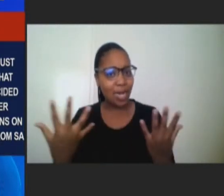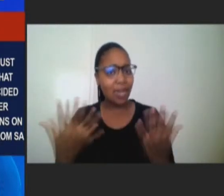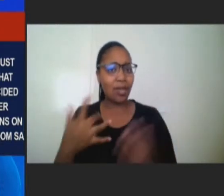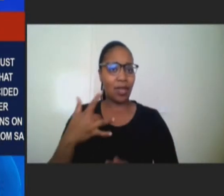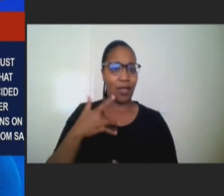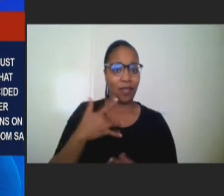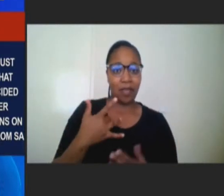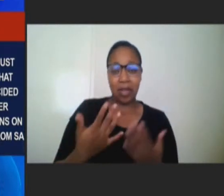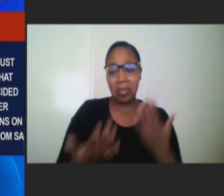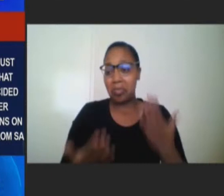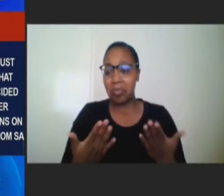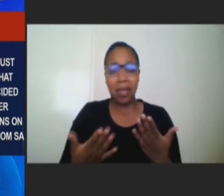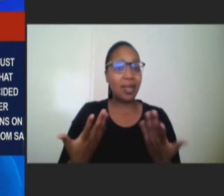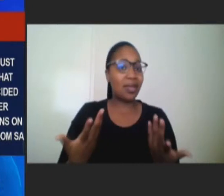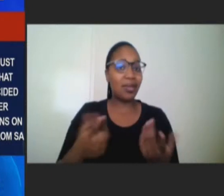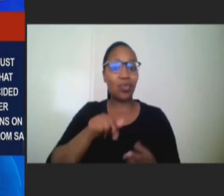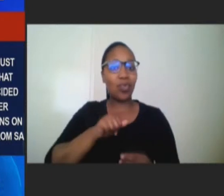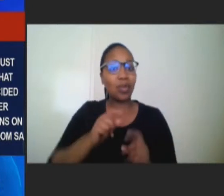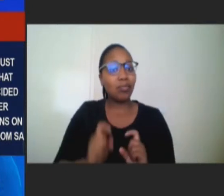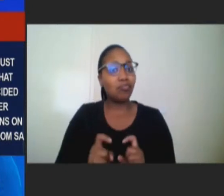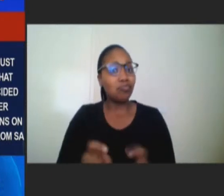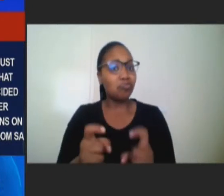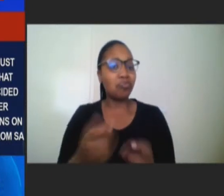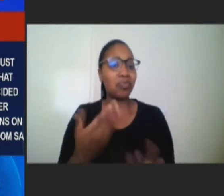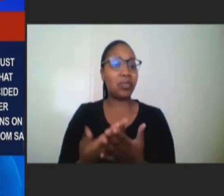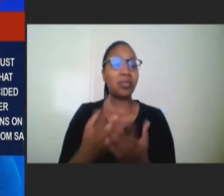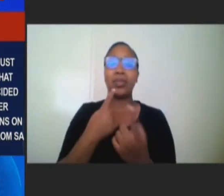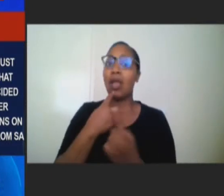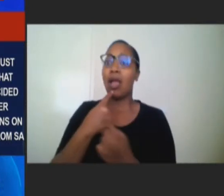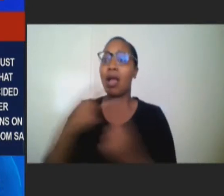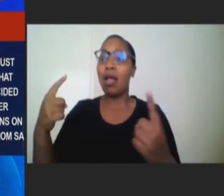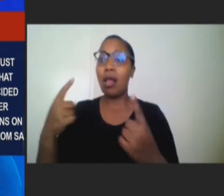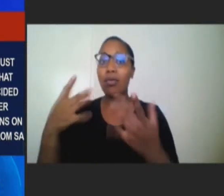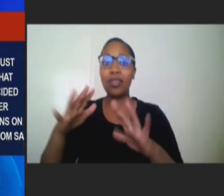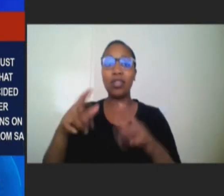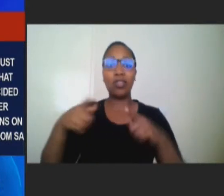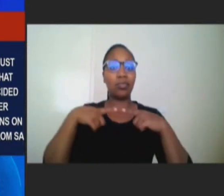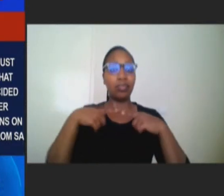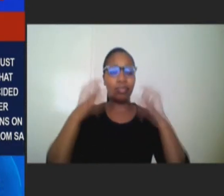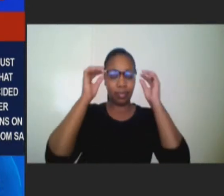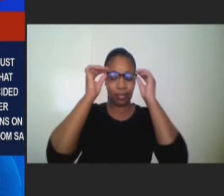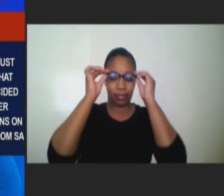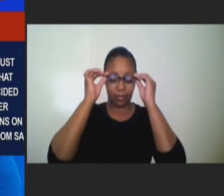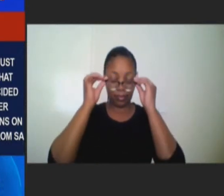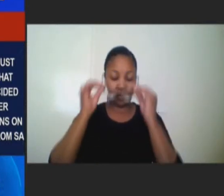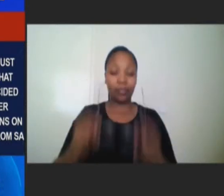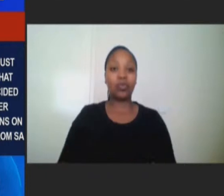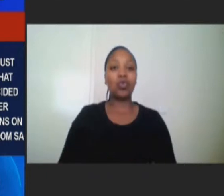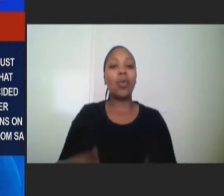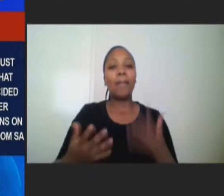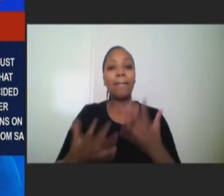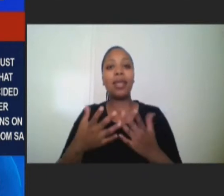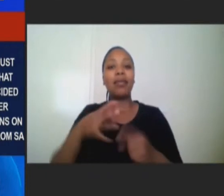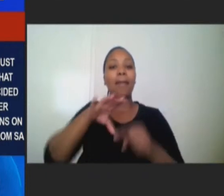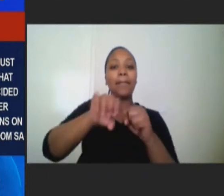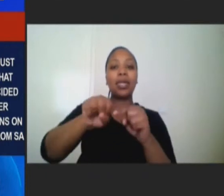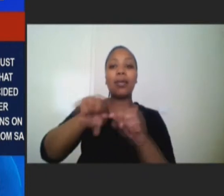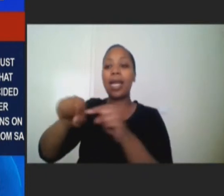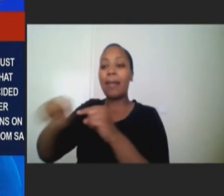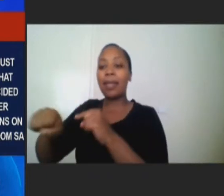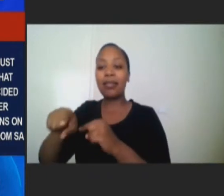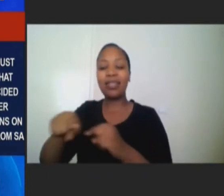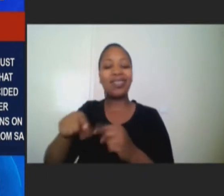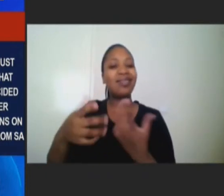we're too much in a hurry to announce the fact that this has been discovered, and because if we had kept